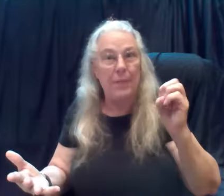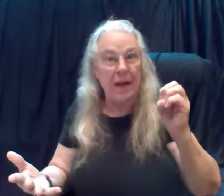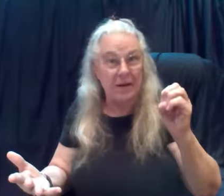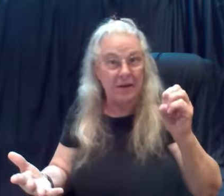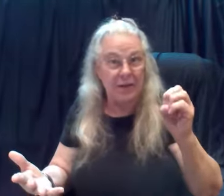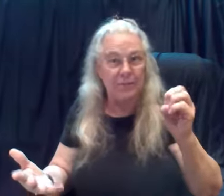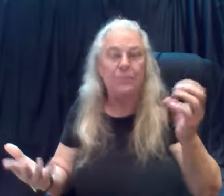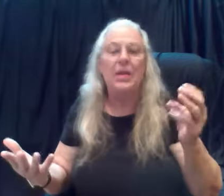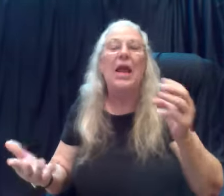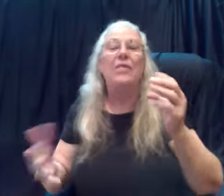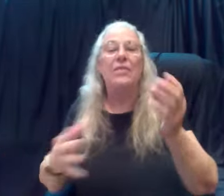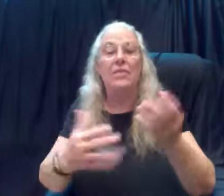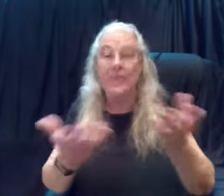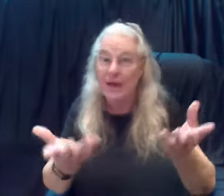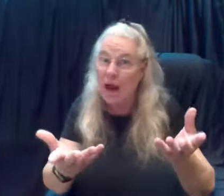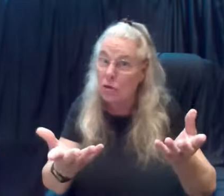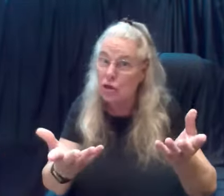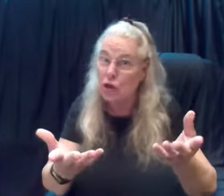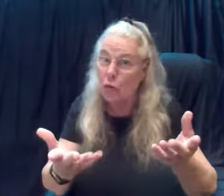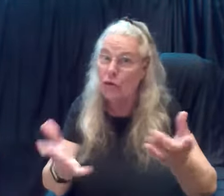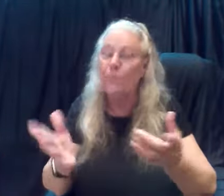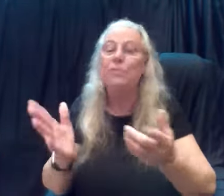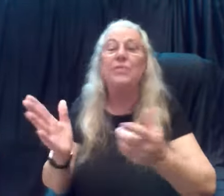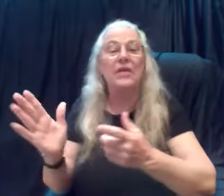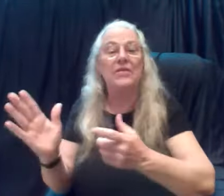Magdalene. Then I will show them the sign